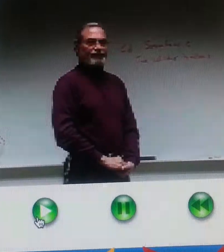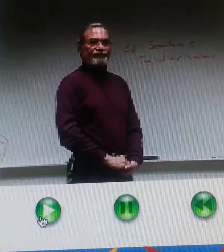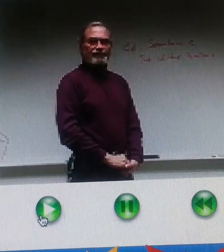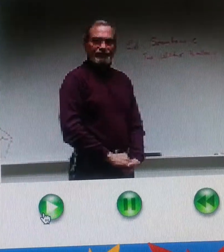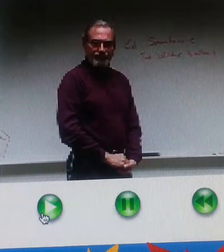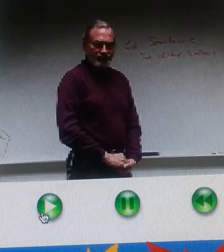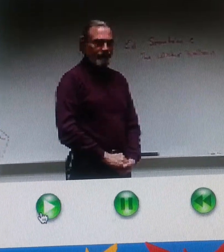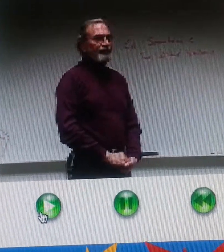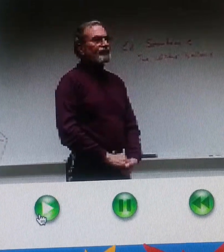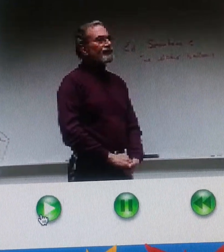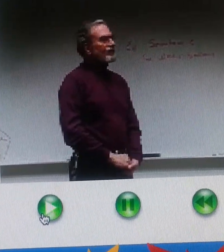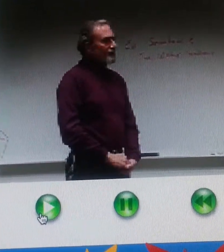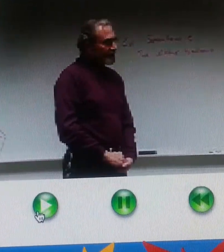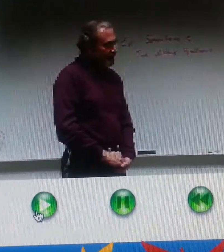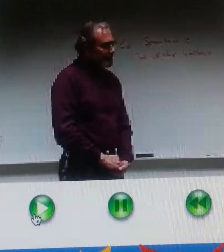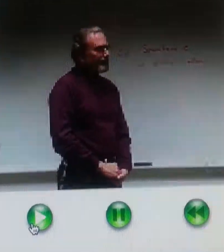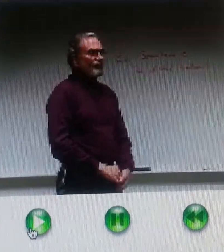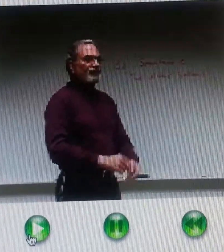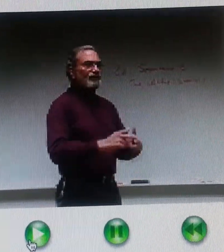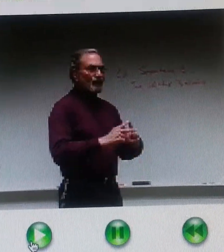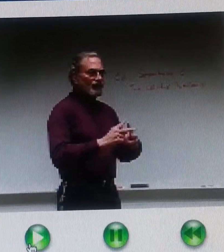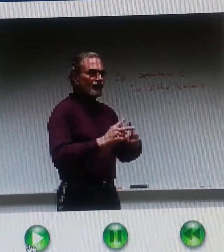there.